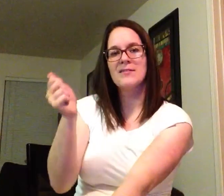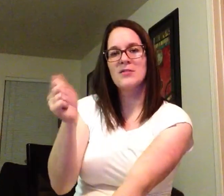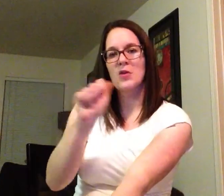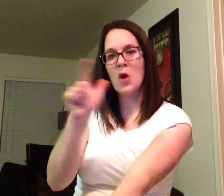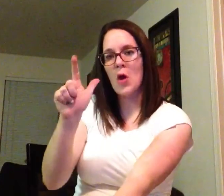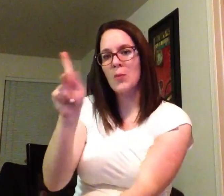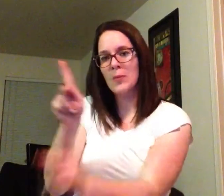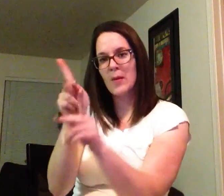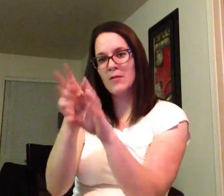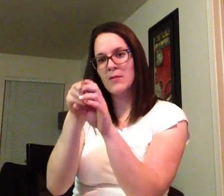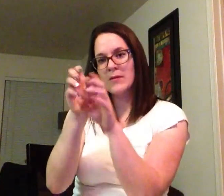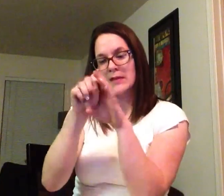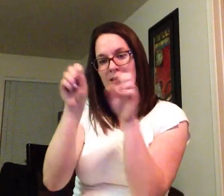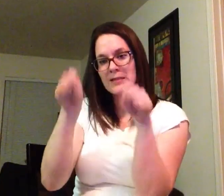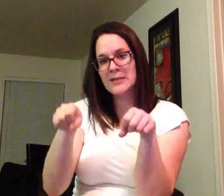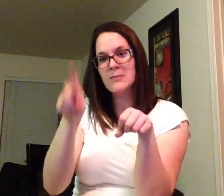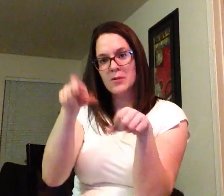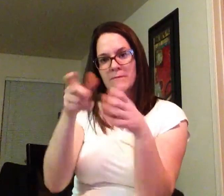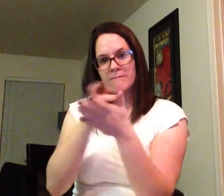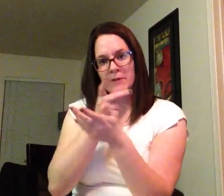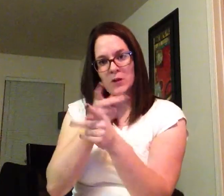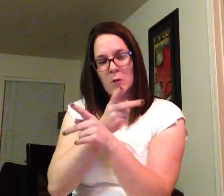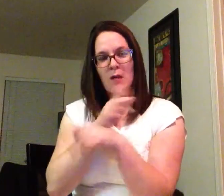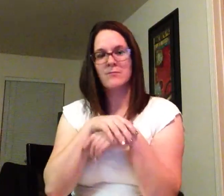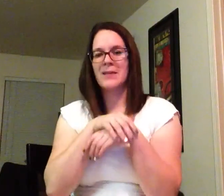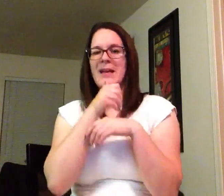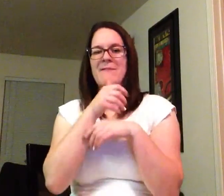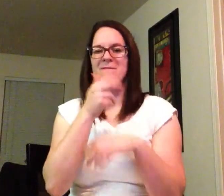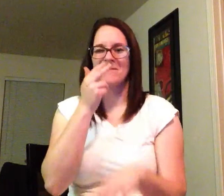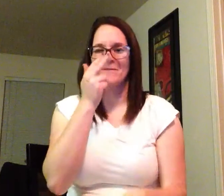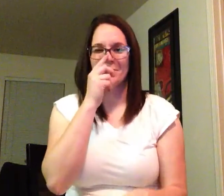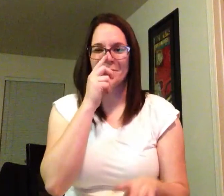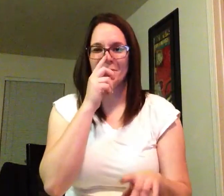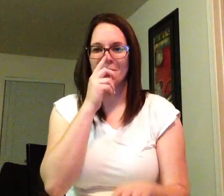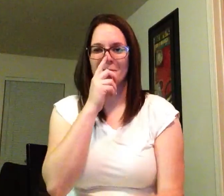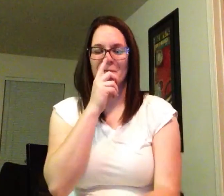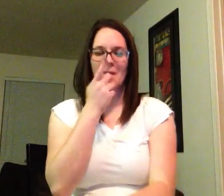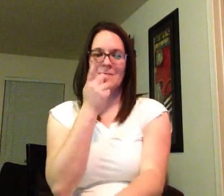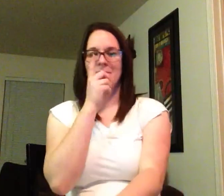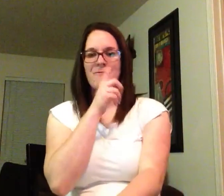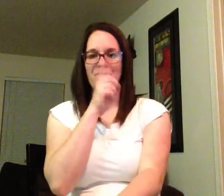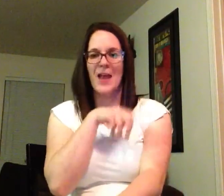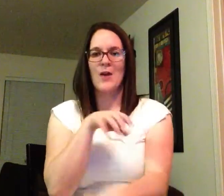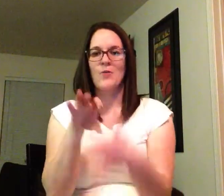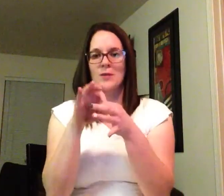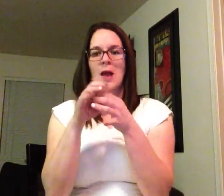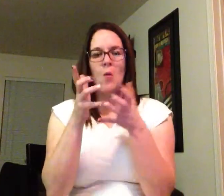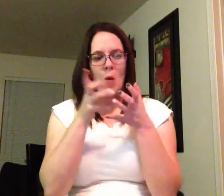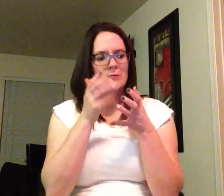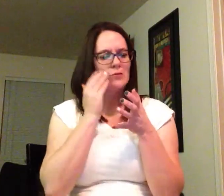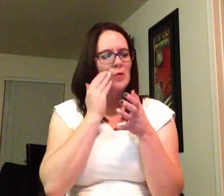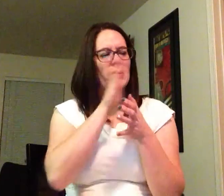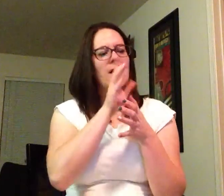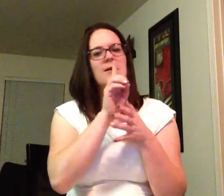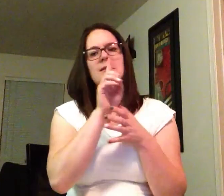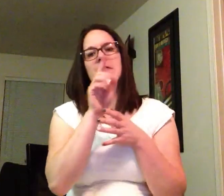didn't carry on crazy catfish-style relationships with anybody. I really was just scraping their data. But I didn't want everybody's data. I